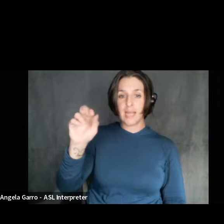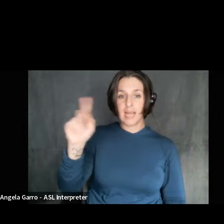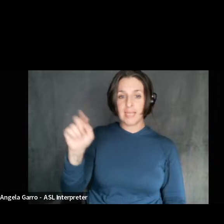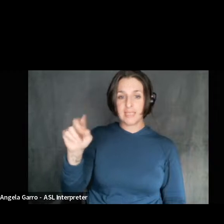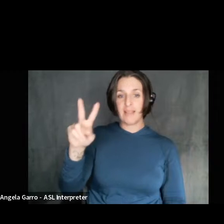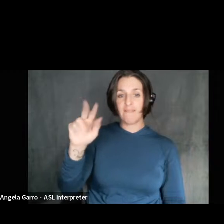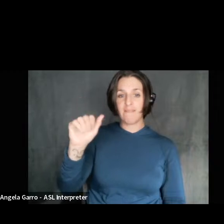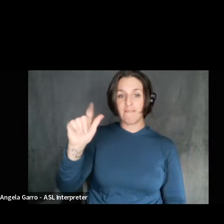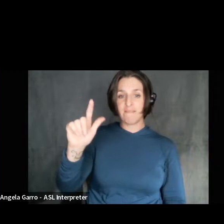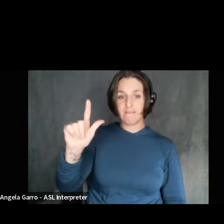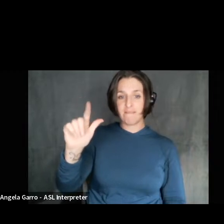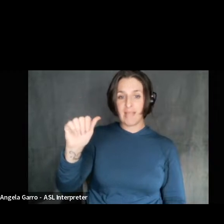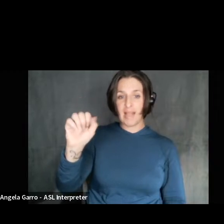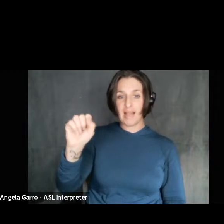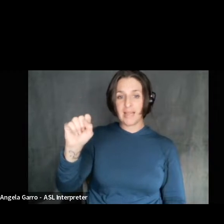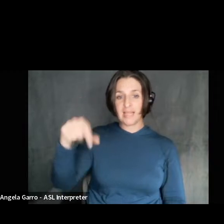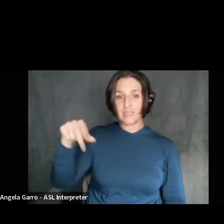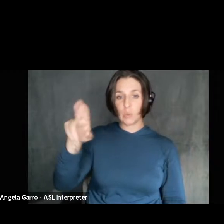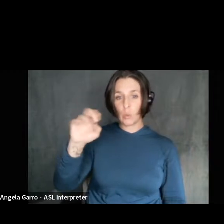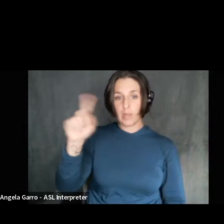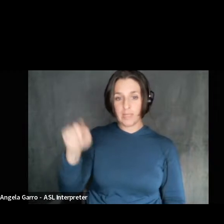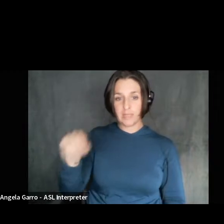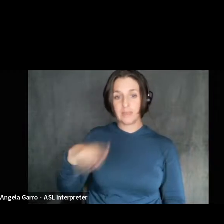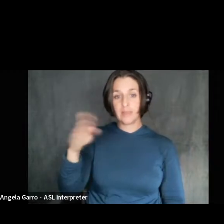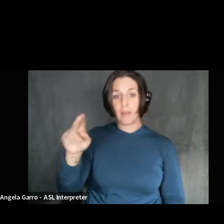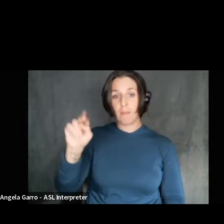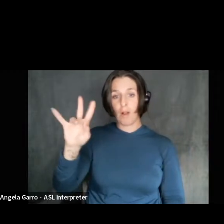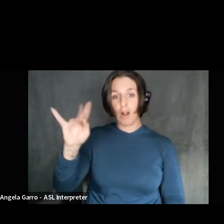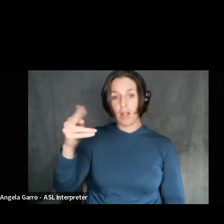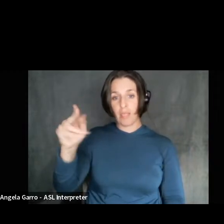Martha Montelanos Cardenas,